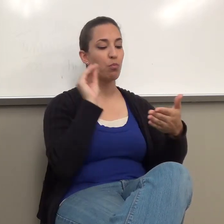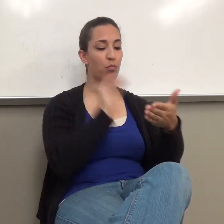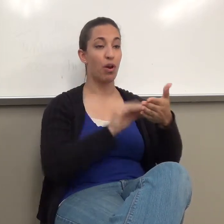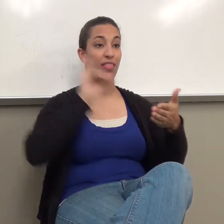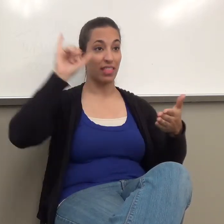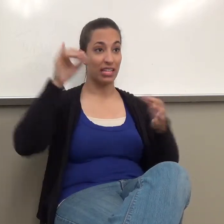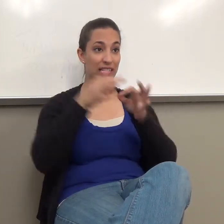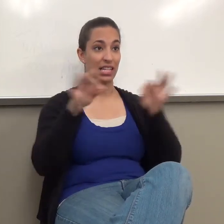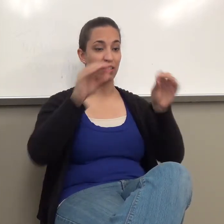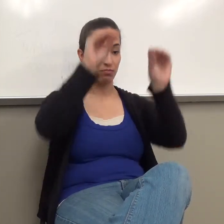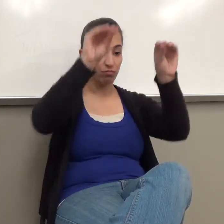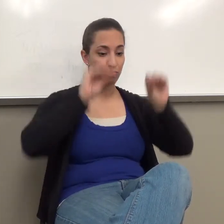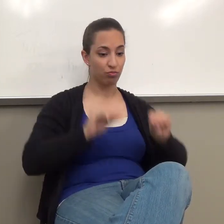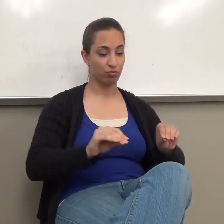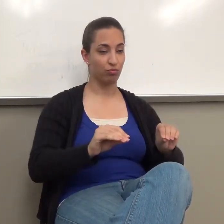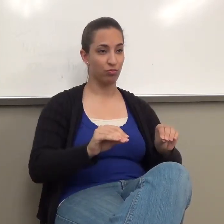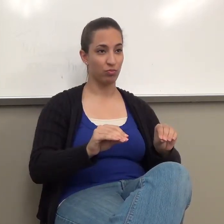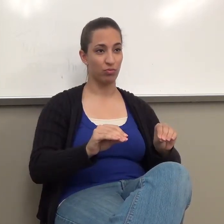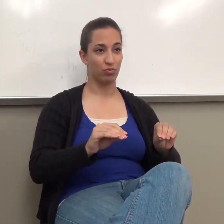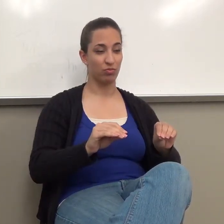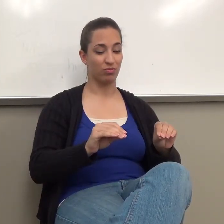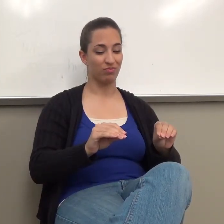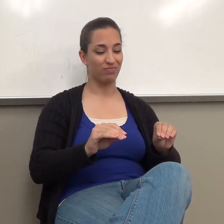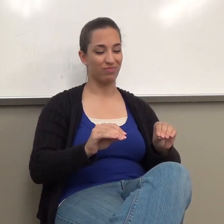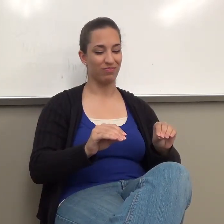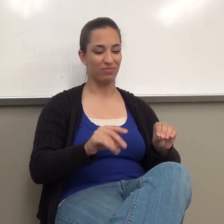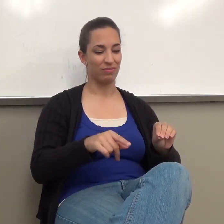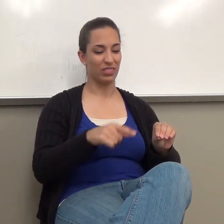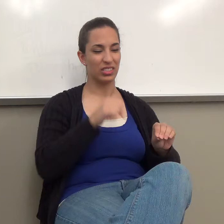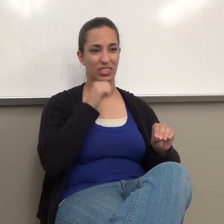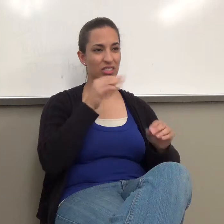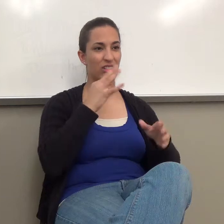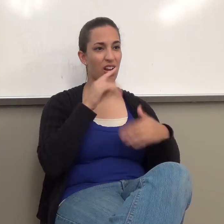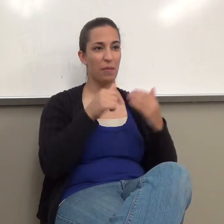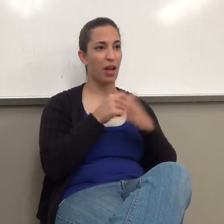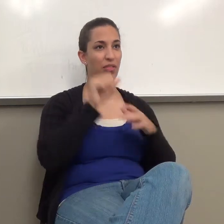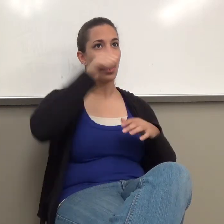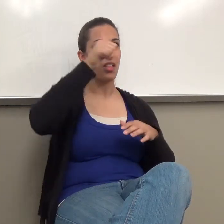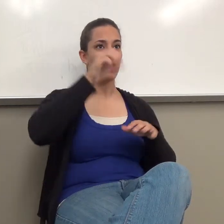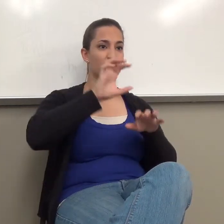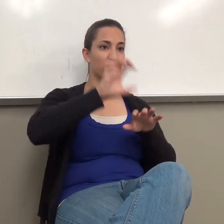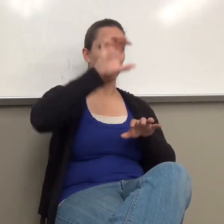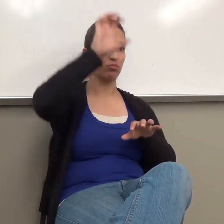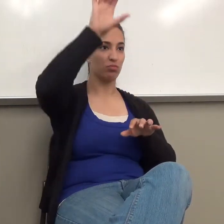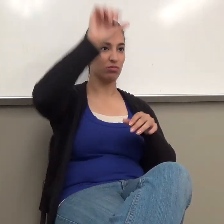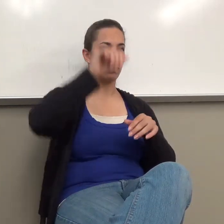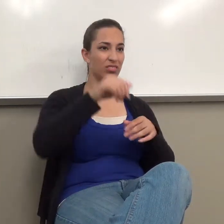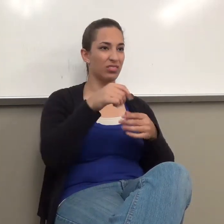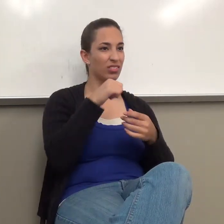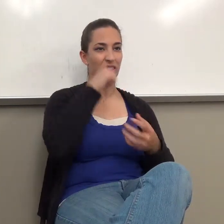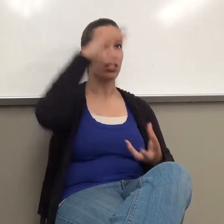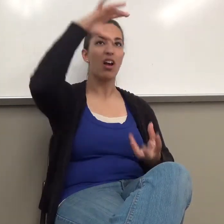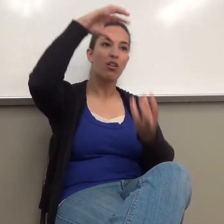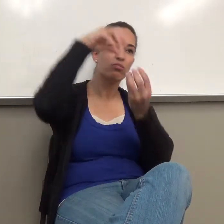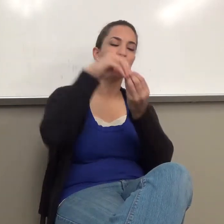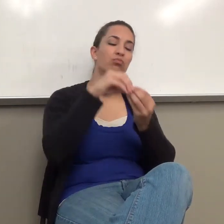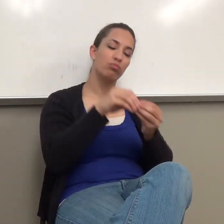here, it doesn't talk about these other things. Yeah. So this is kind of weird. This is